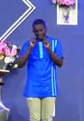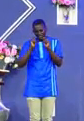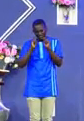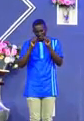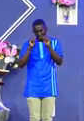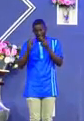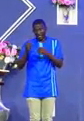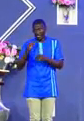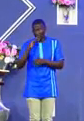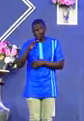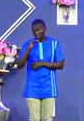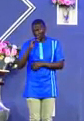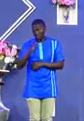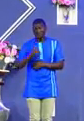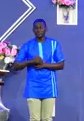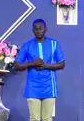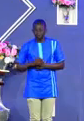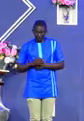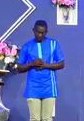speak.